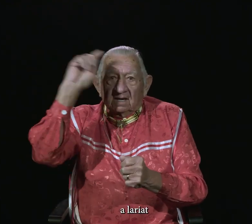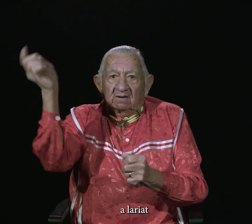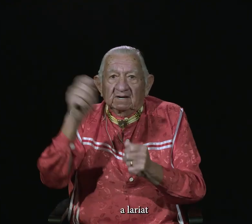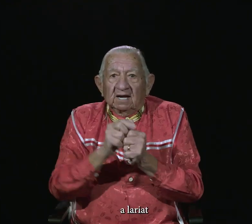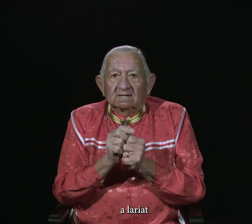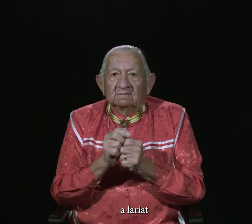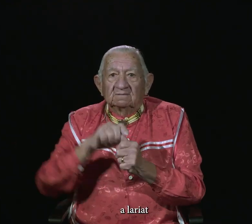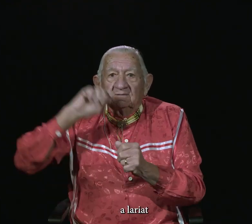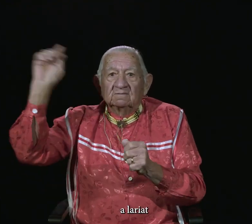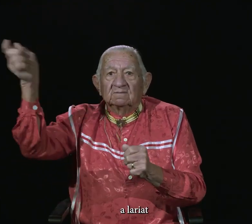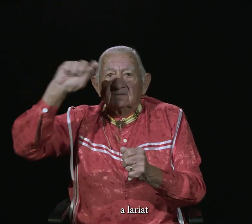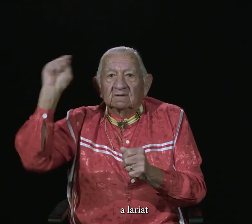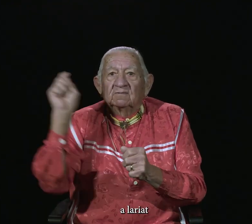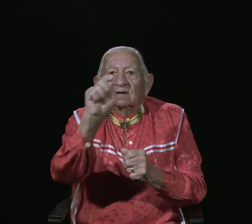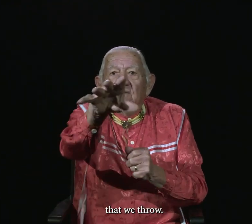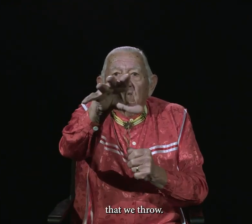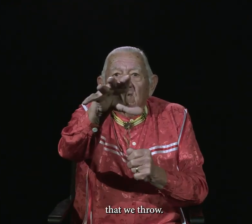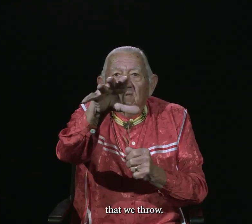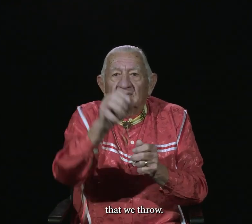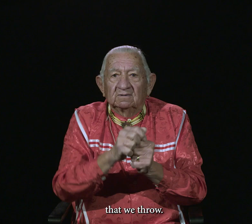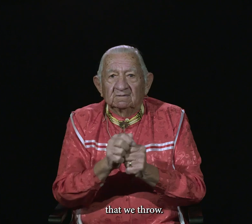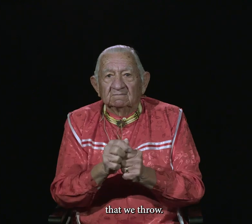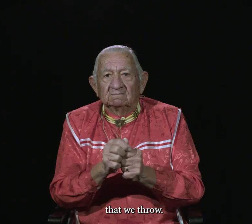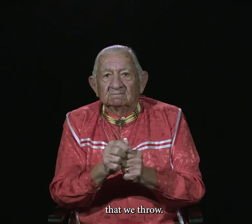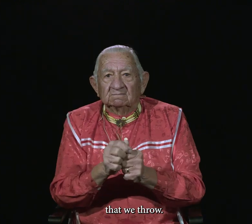a lariat that we could throw,